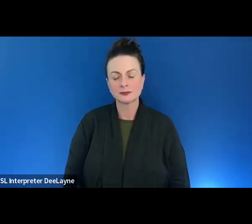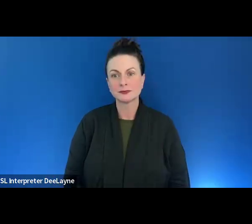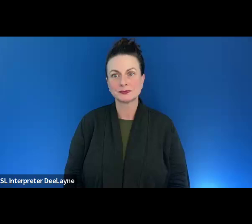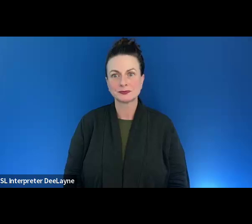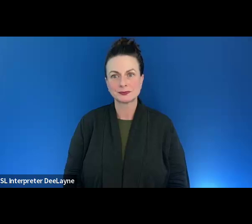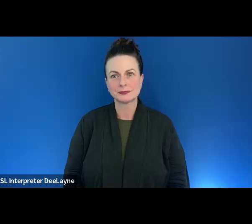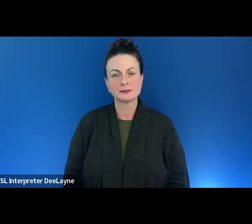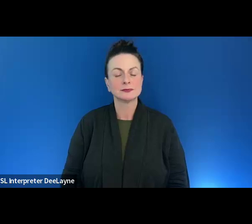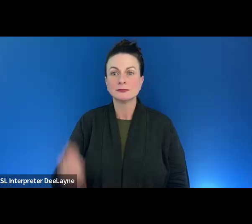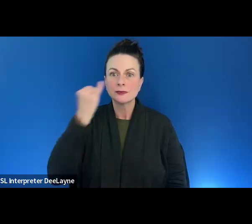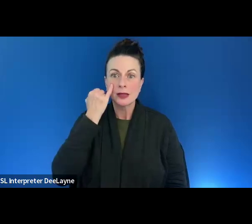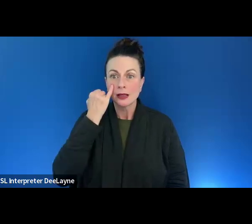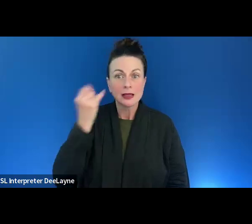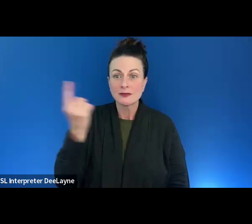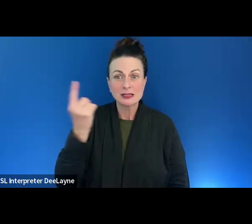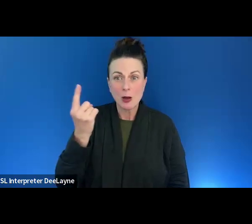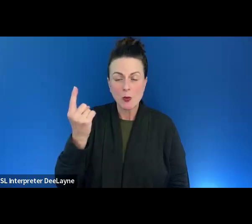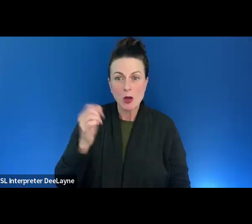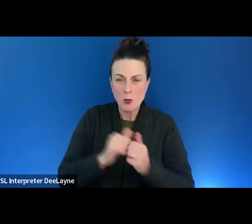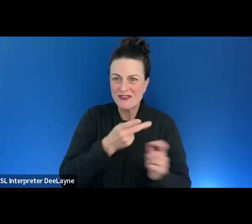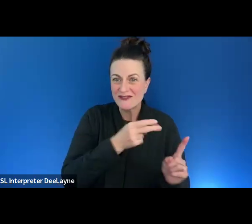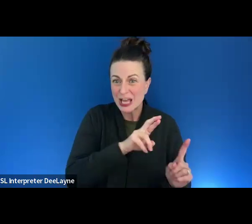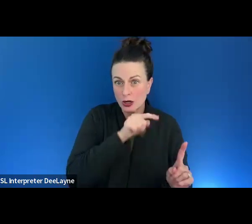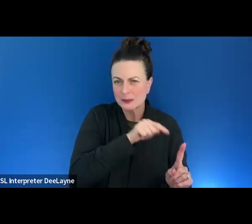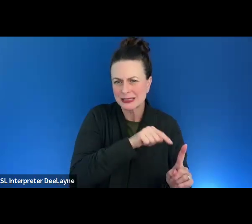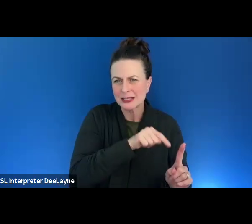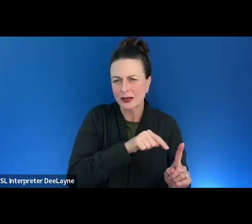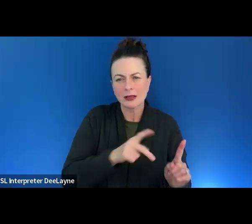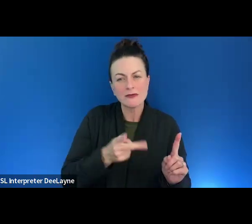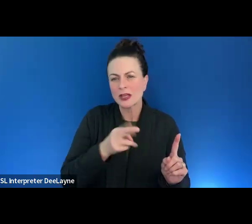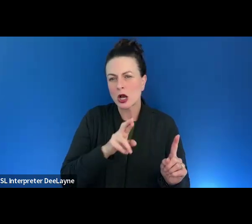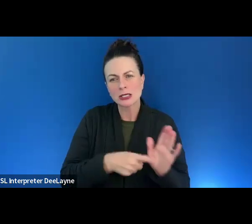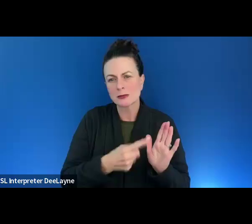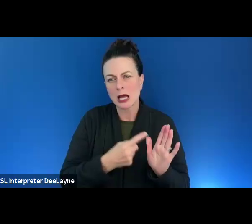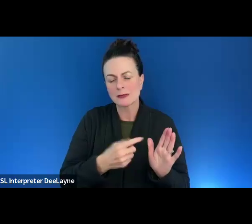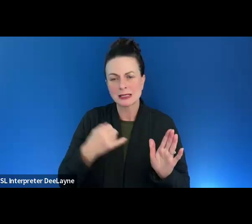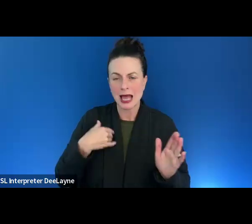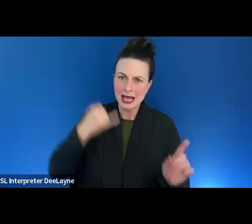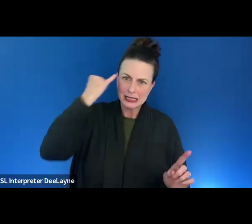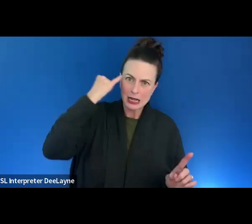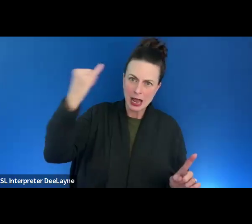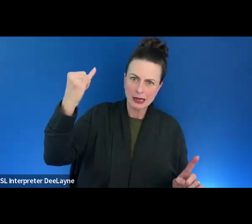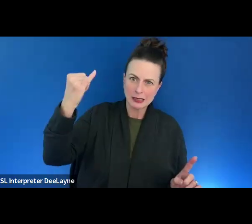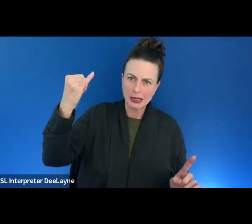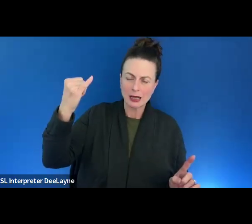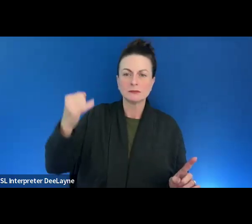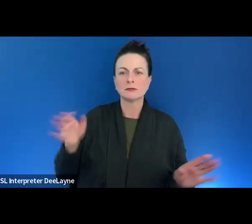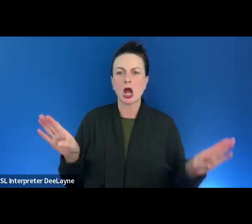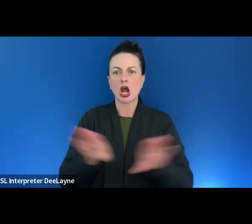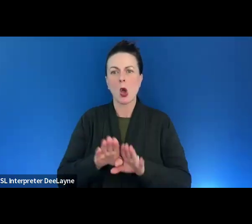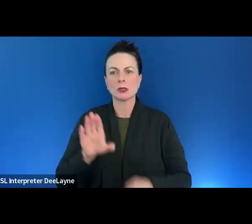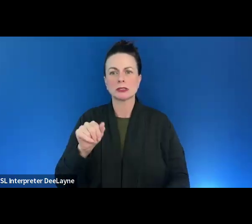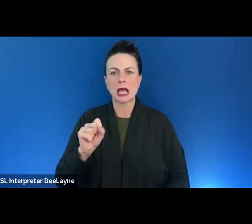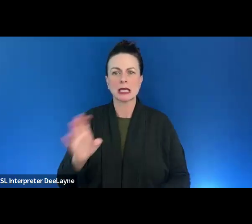Another tip I would say, if anybody is with VR specifically, VR sometimes has an idea that they're looking to close the case. That's like